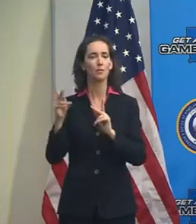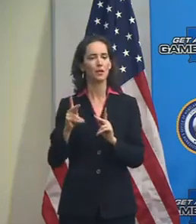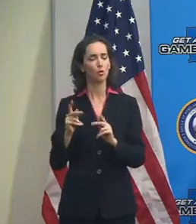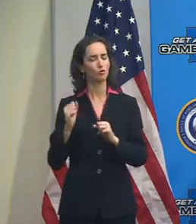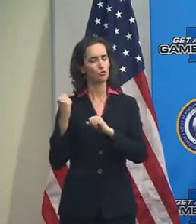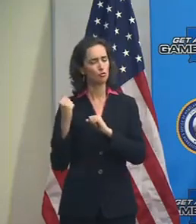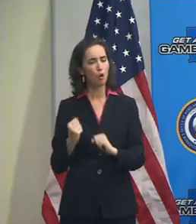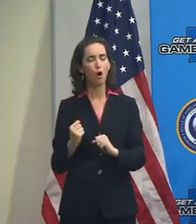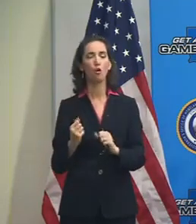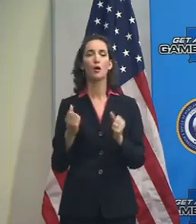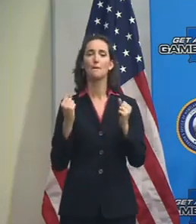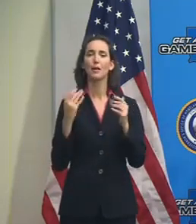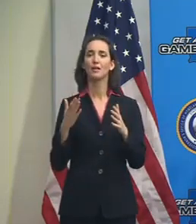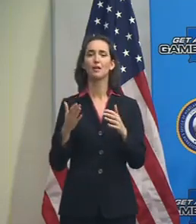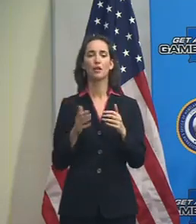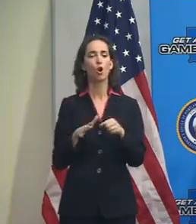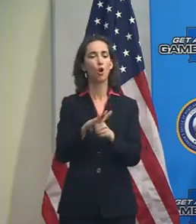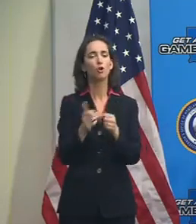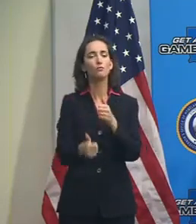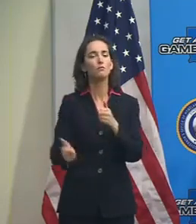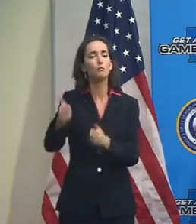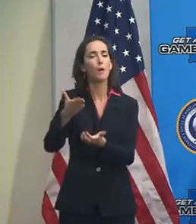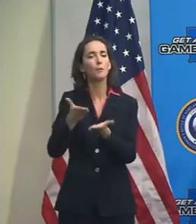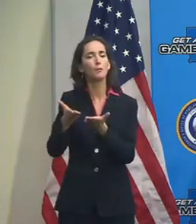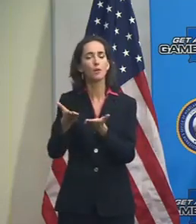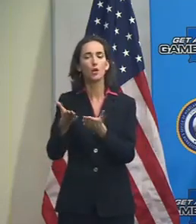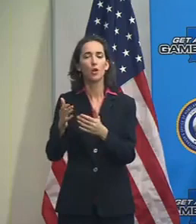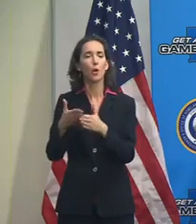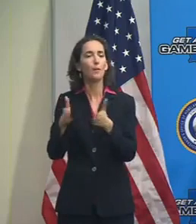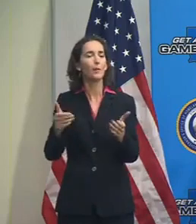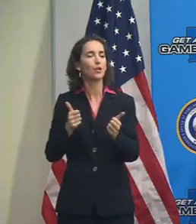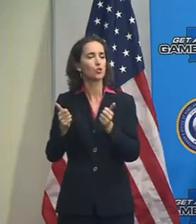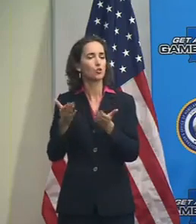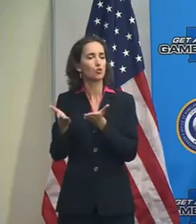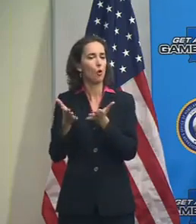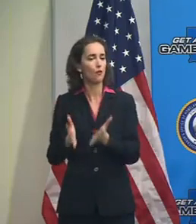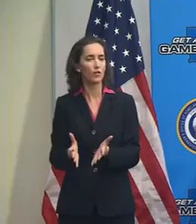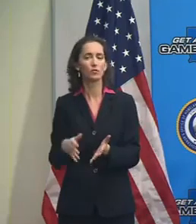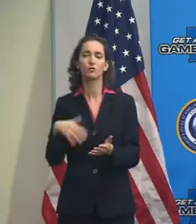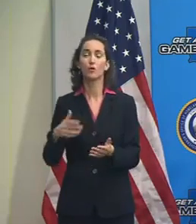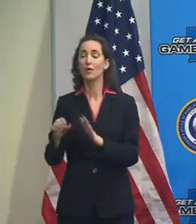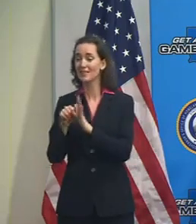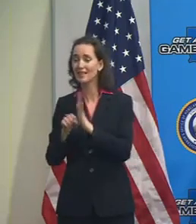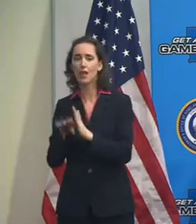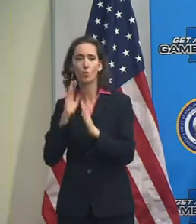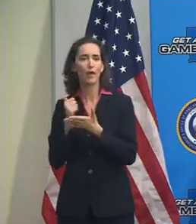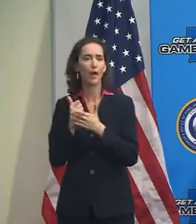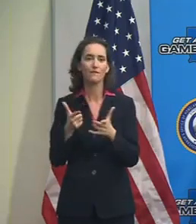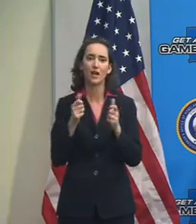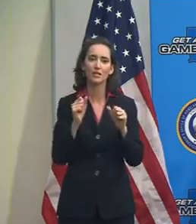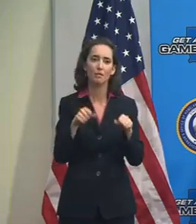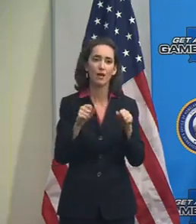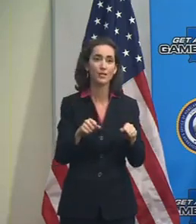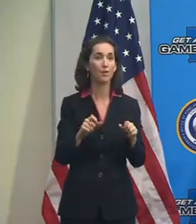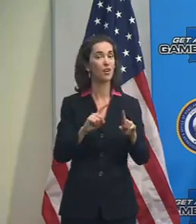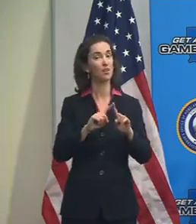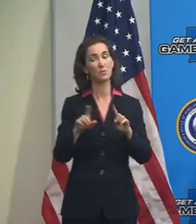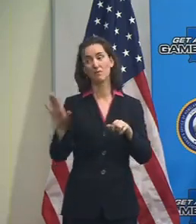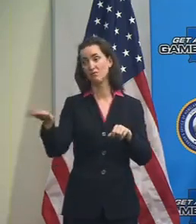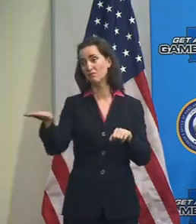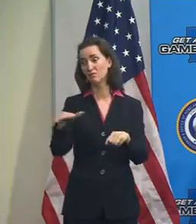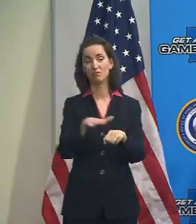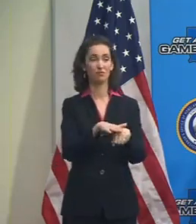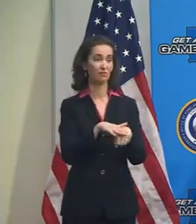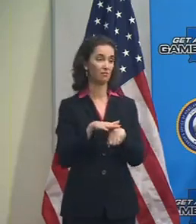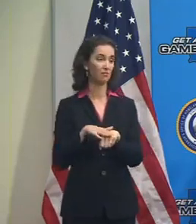tremendous local public servants, and the state's going to be there just as quickly as we possibly can. But make no mistake about